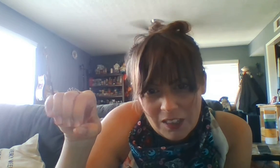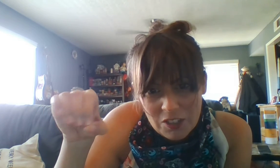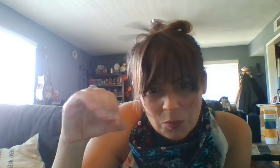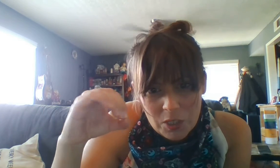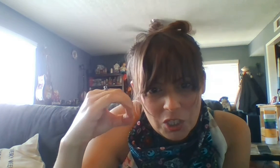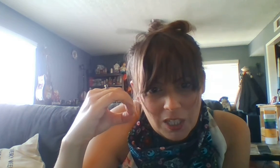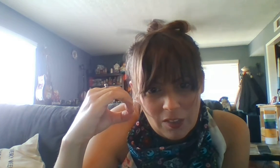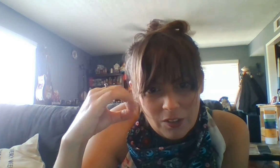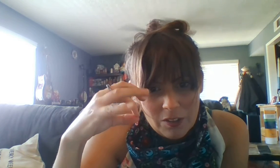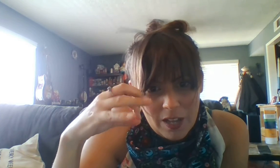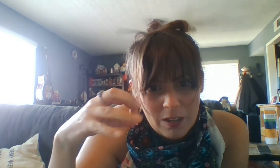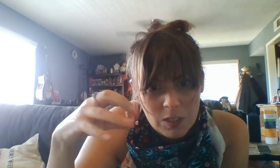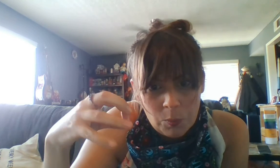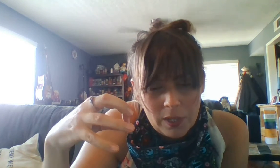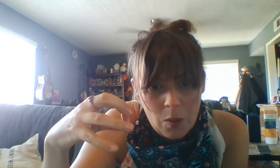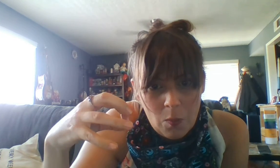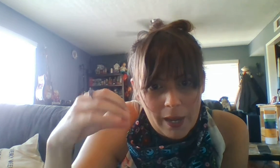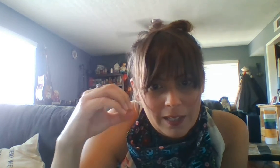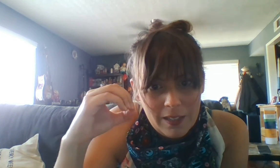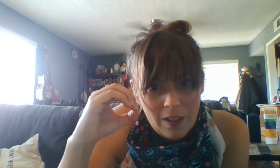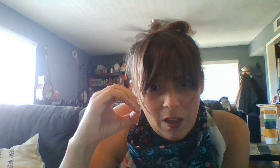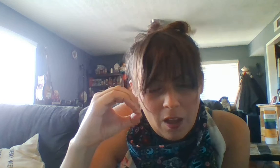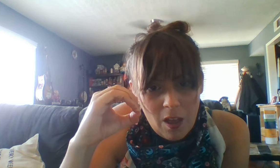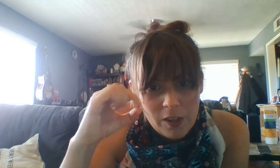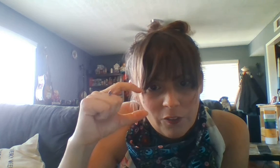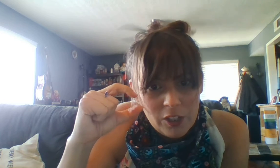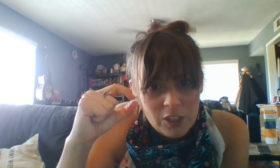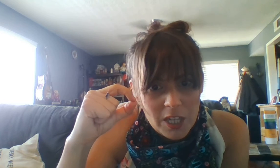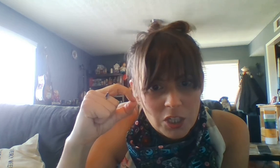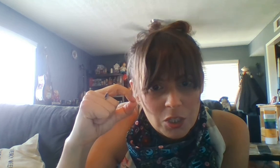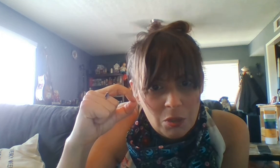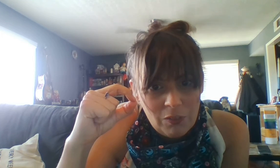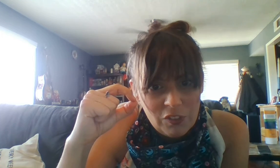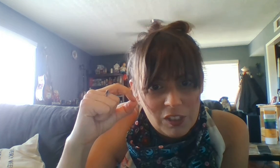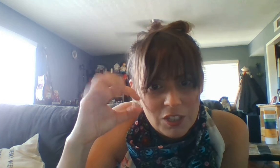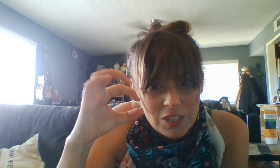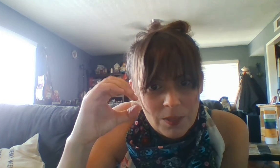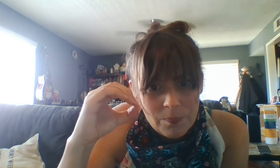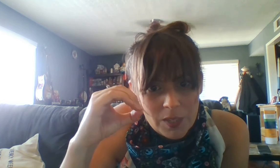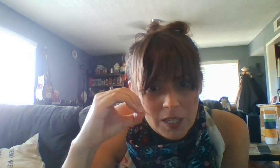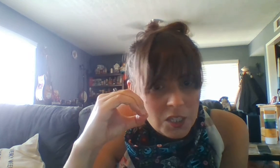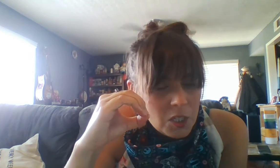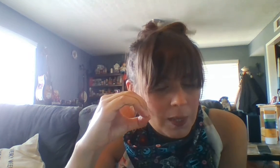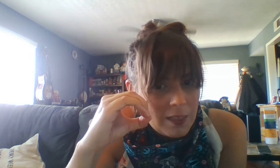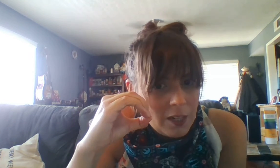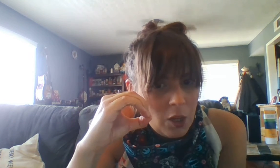they're squished together. They're not spread out wide. All your fingers, not just 2 of your fingers, to make that